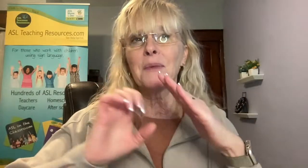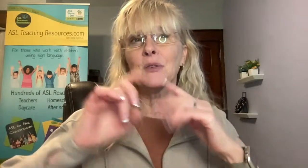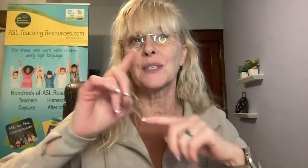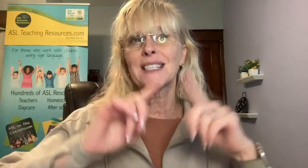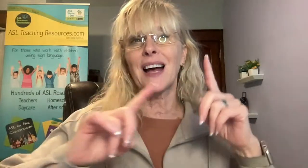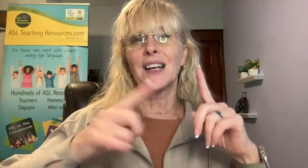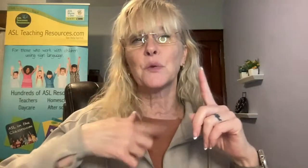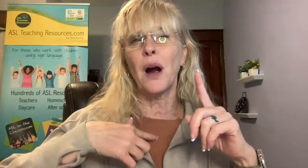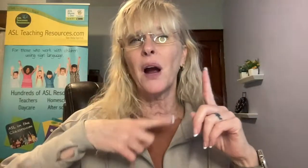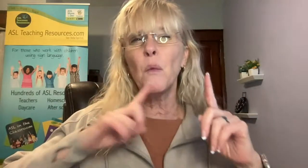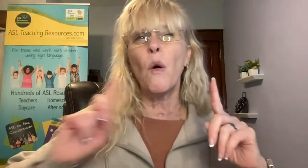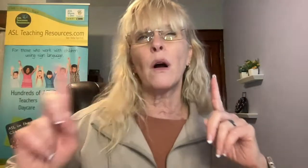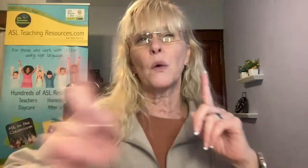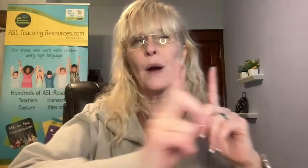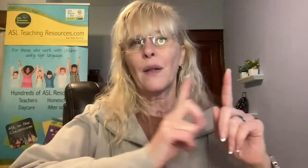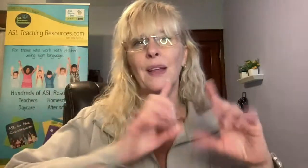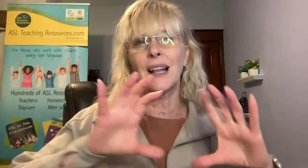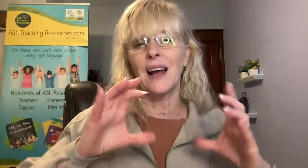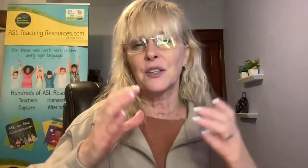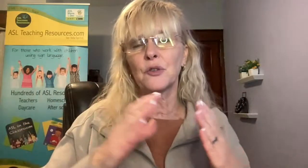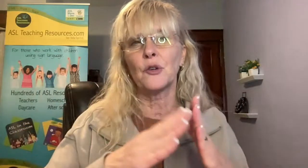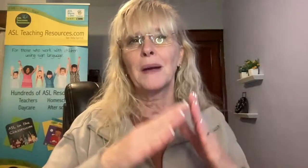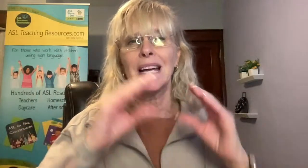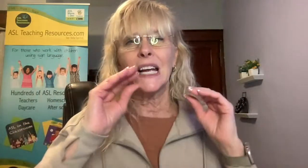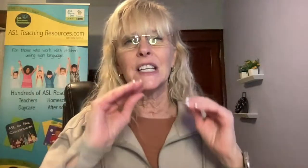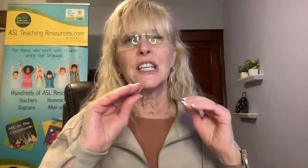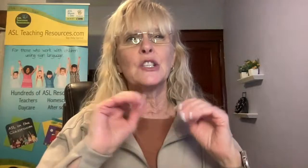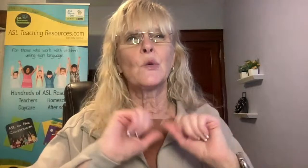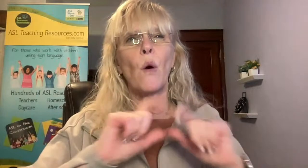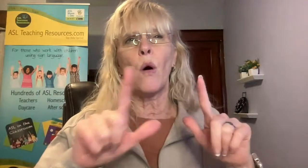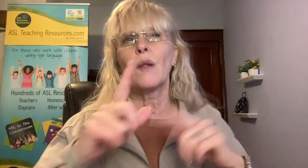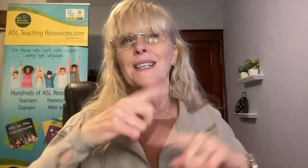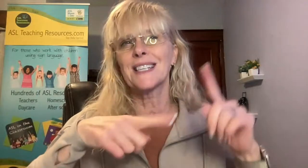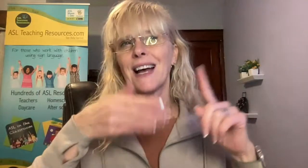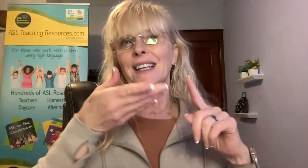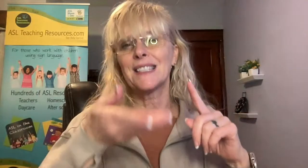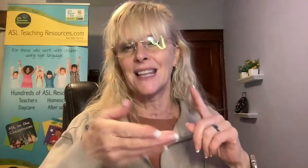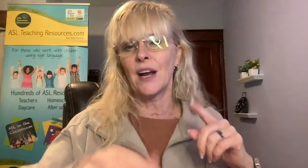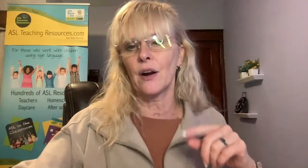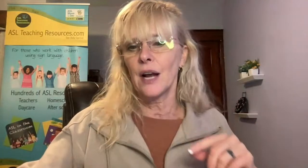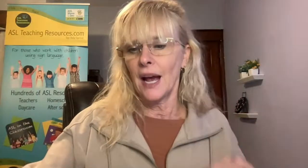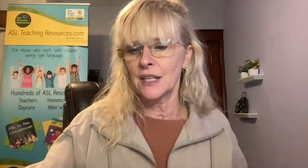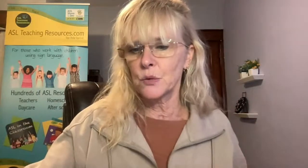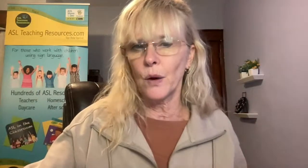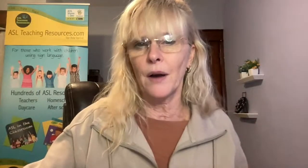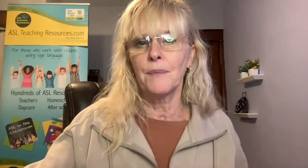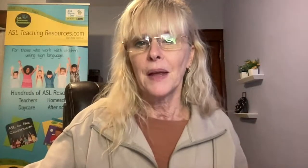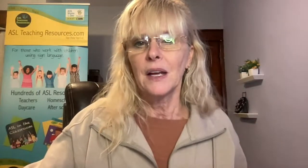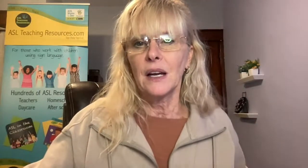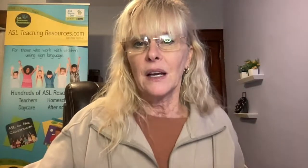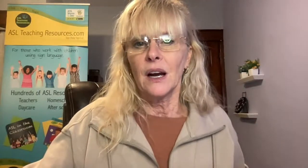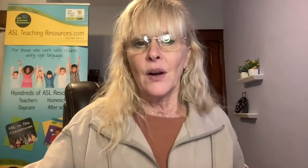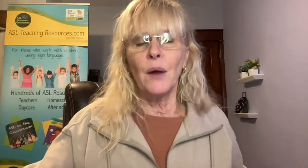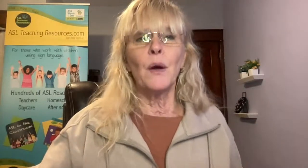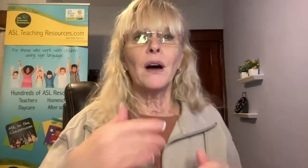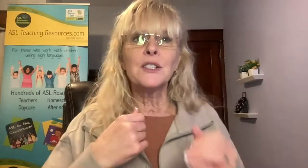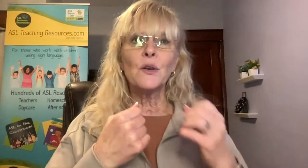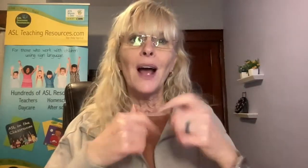Elementary Signs, where I walk around the classroom and teach you all the signs there as well. Okay, we also have